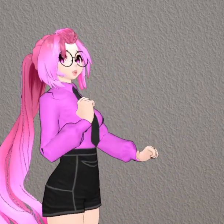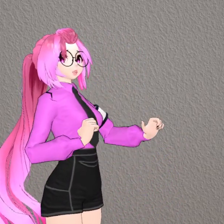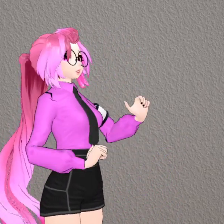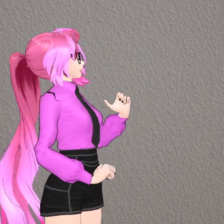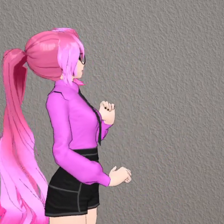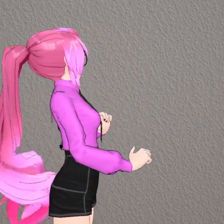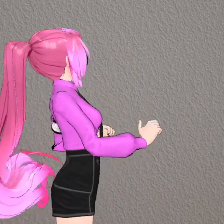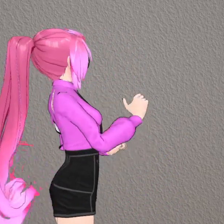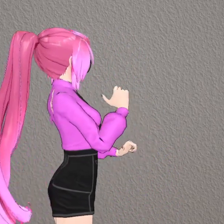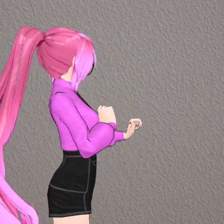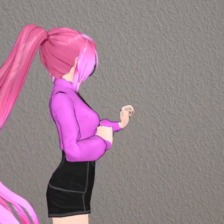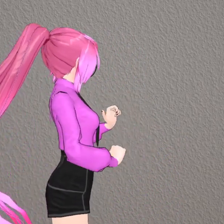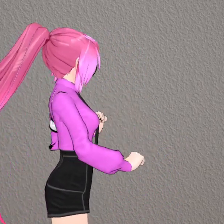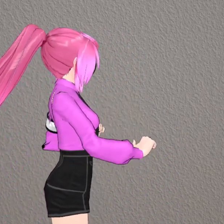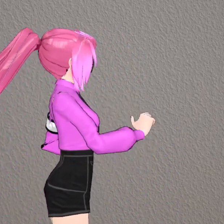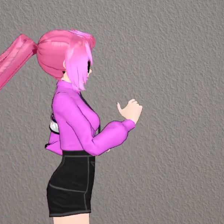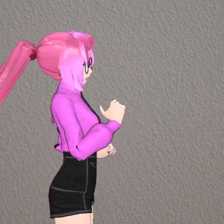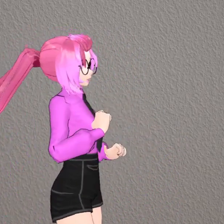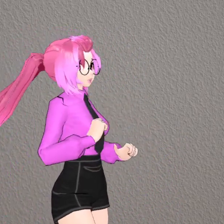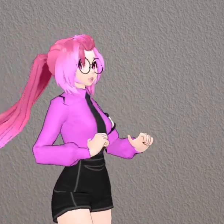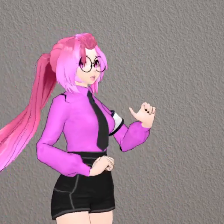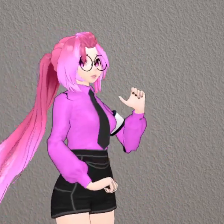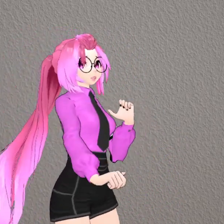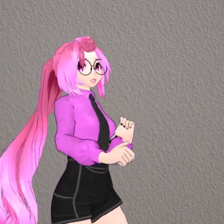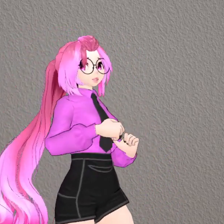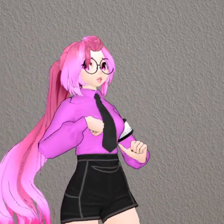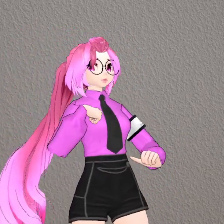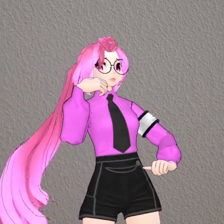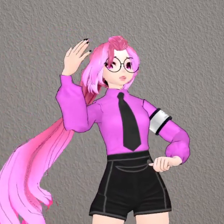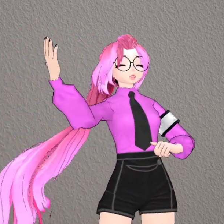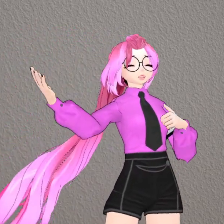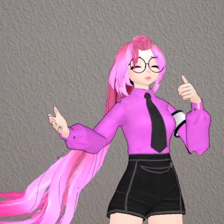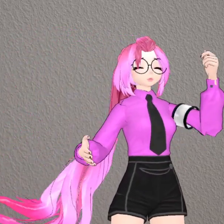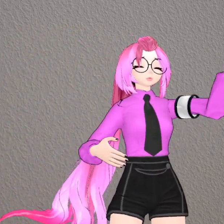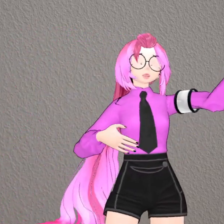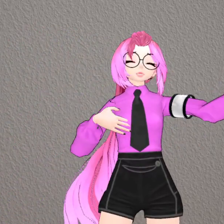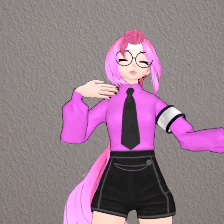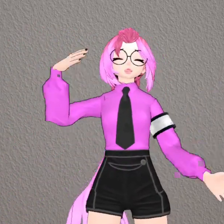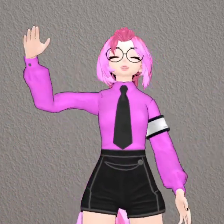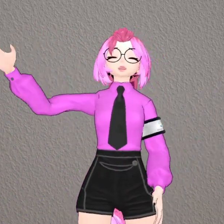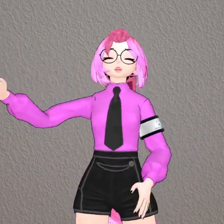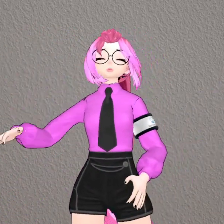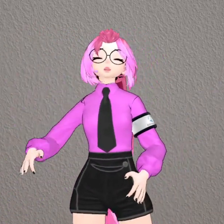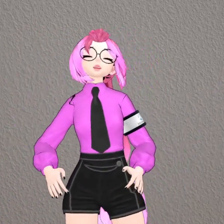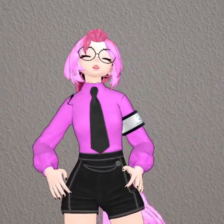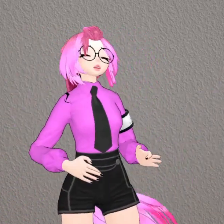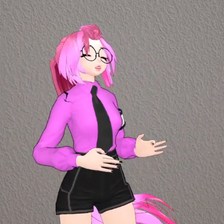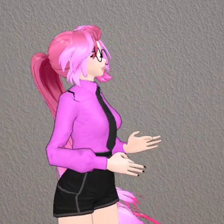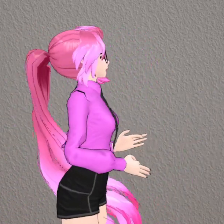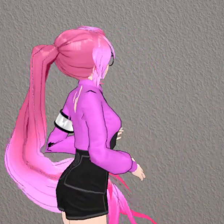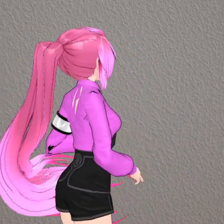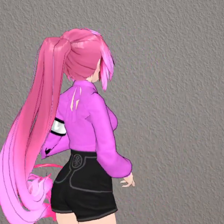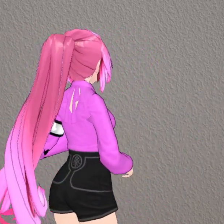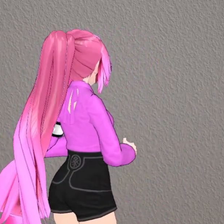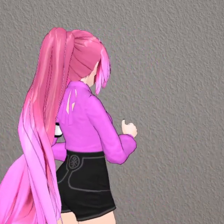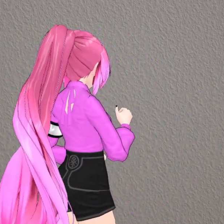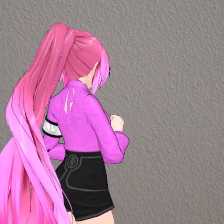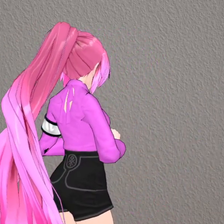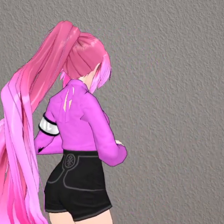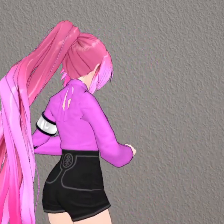while the other goes back. And it's like you're an actor, so you're big and expressive. You're moving your hands a lot. You're acting.